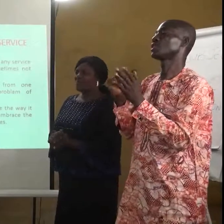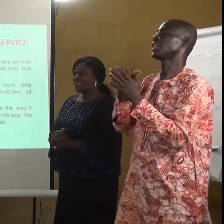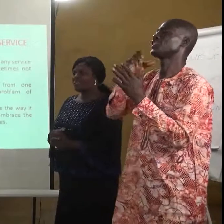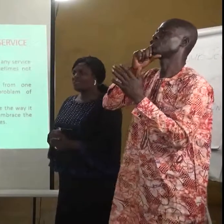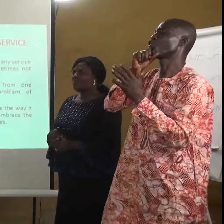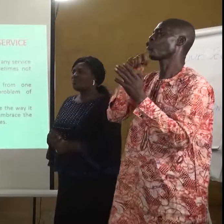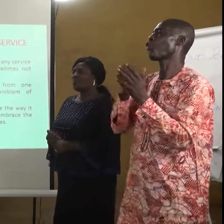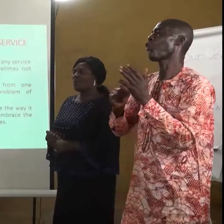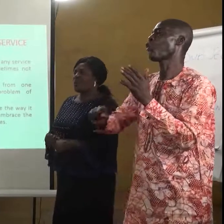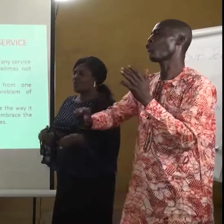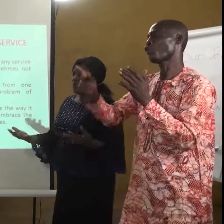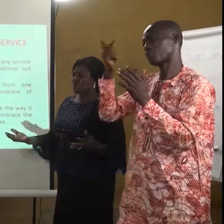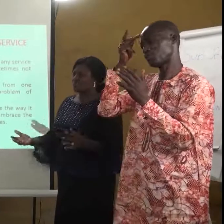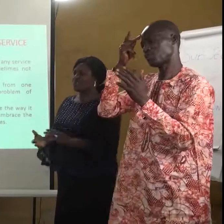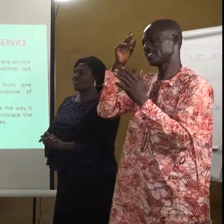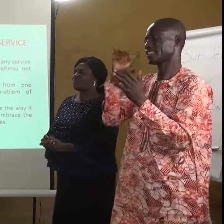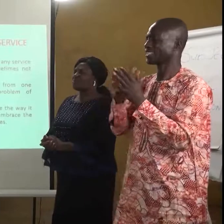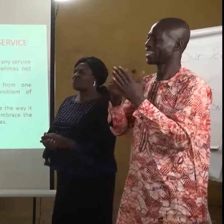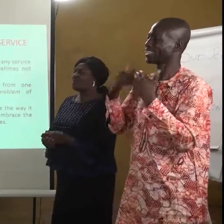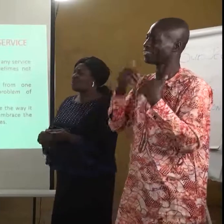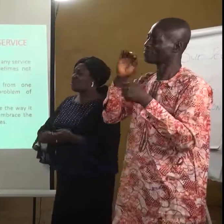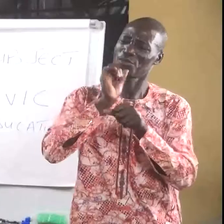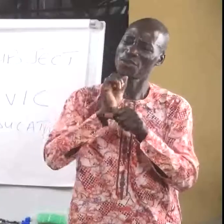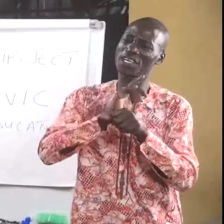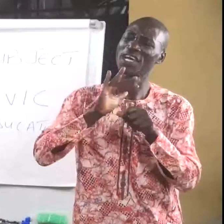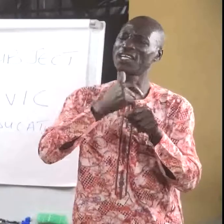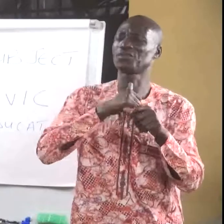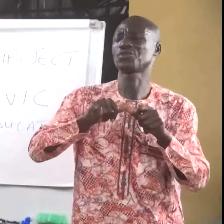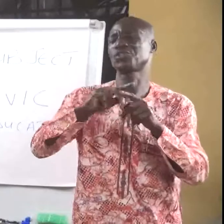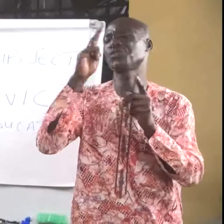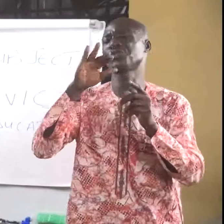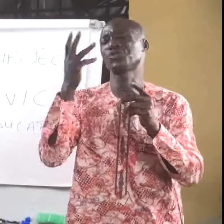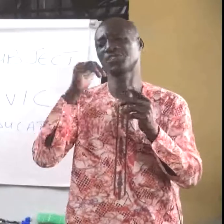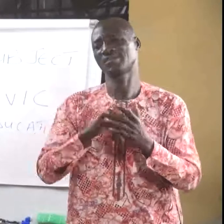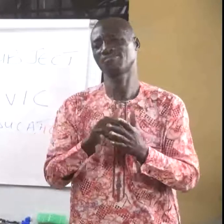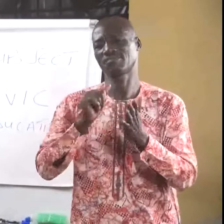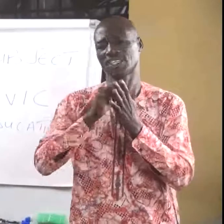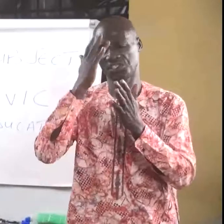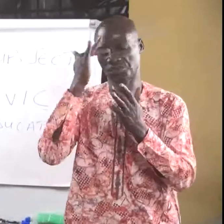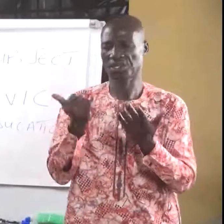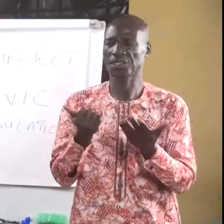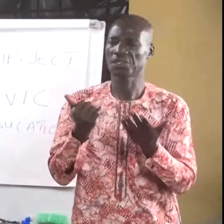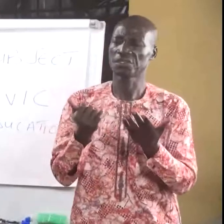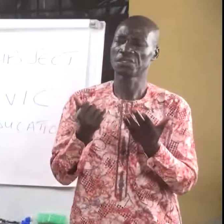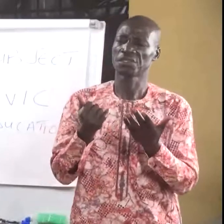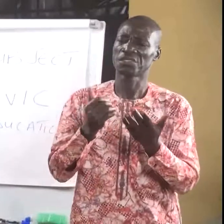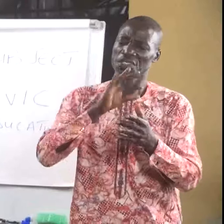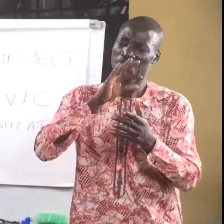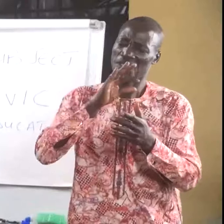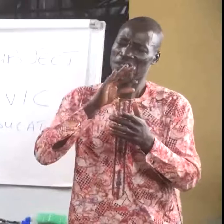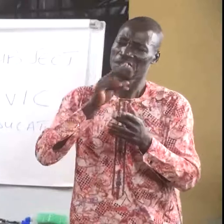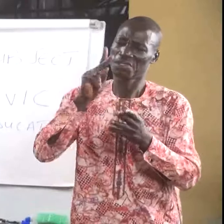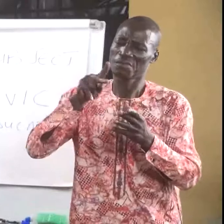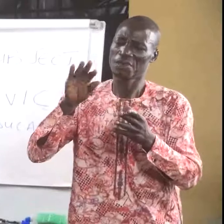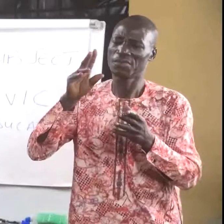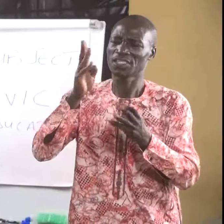Those policies do no longer work. Those activities do no longer work, do no longer serve us, but we still do it, which